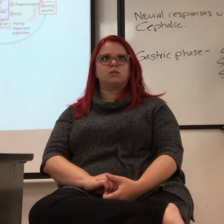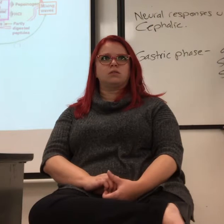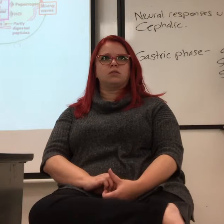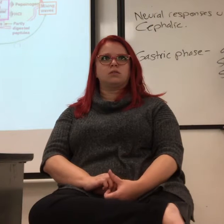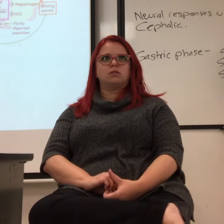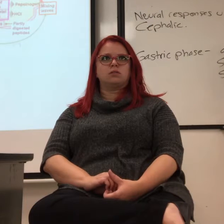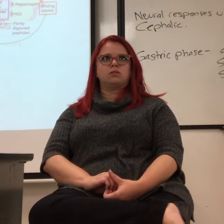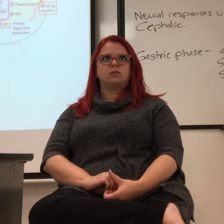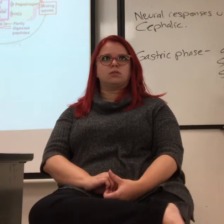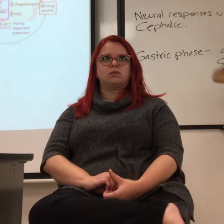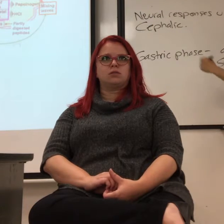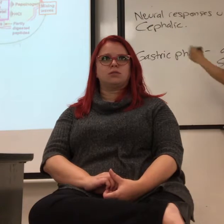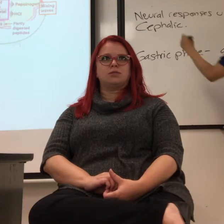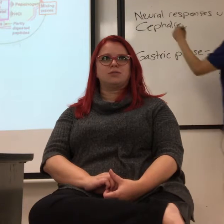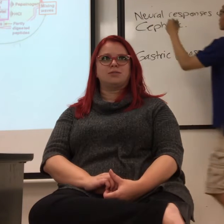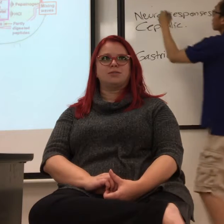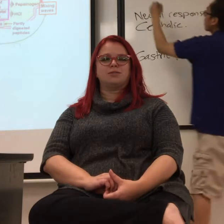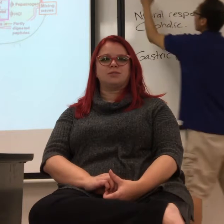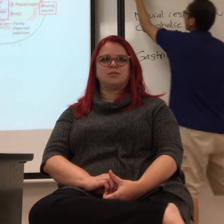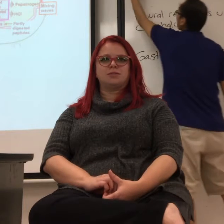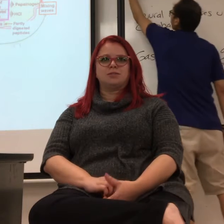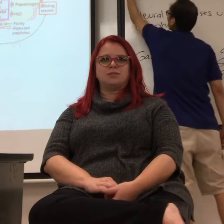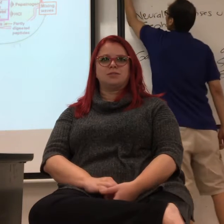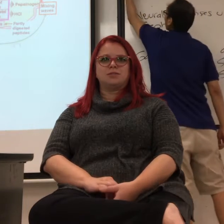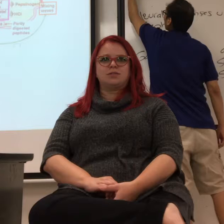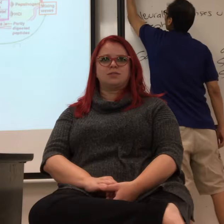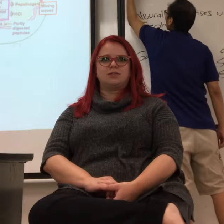All right, write that again.